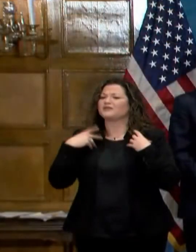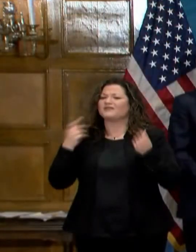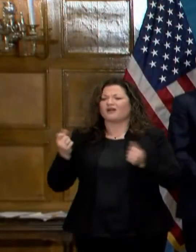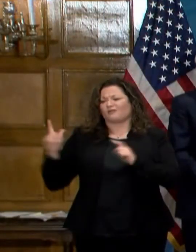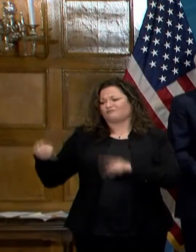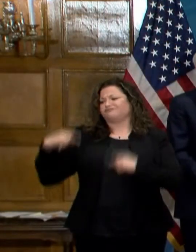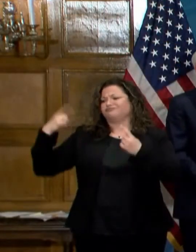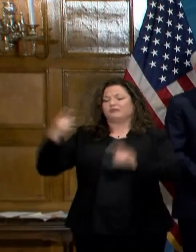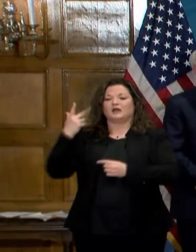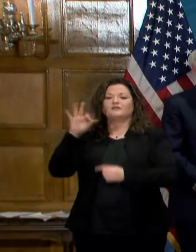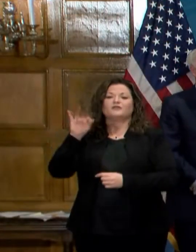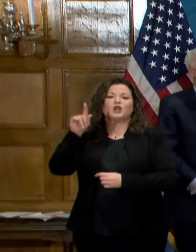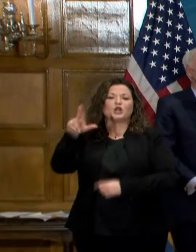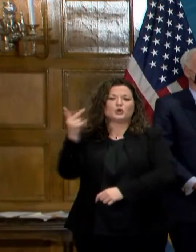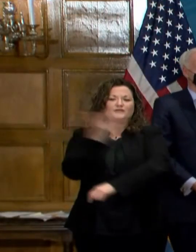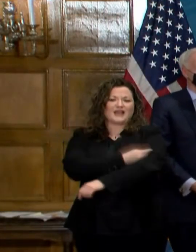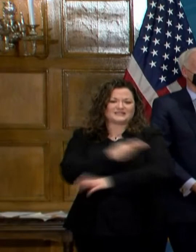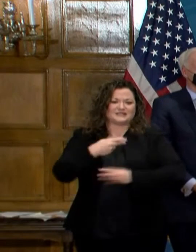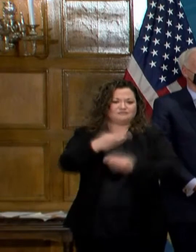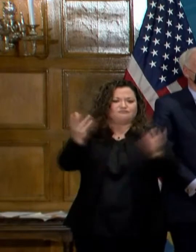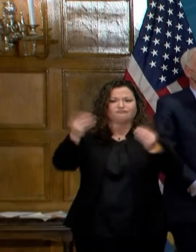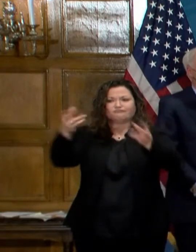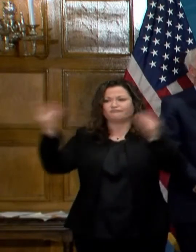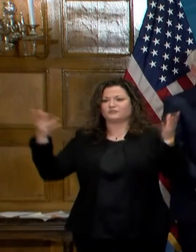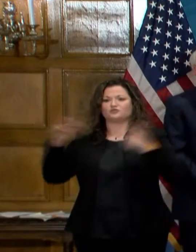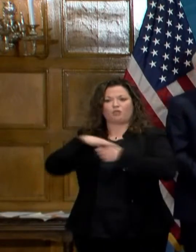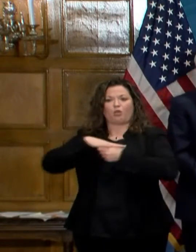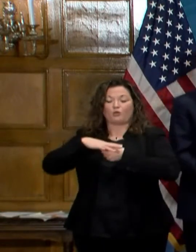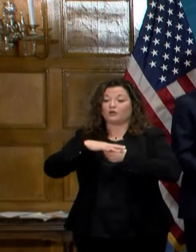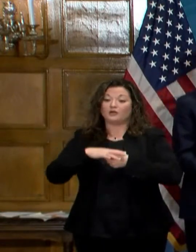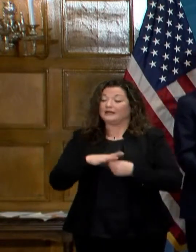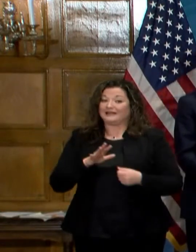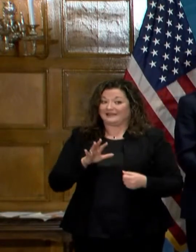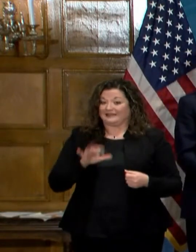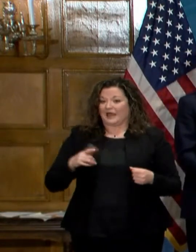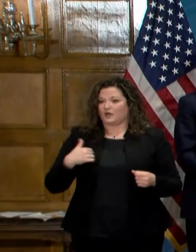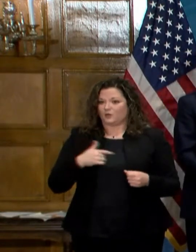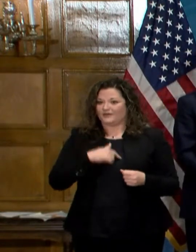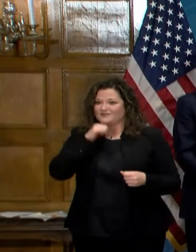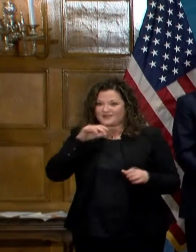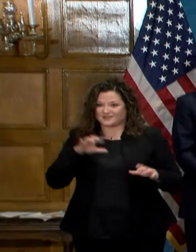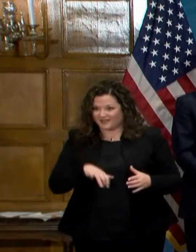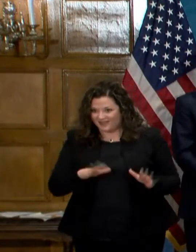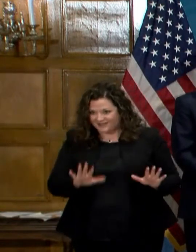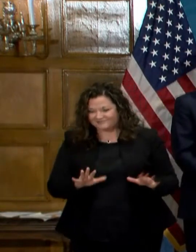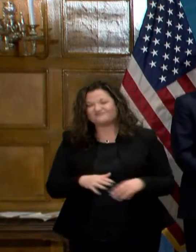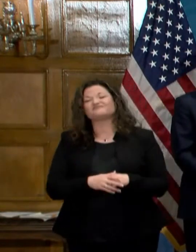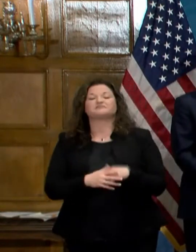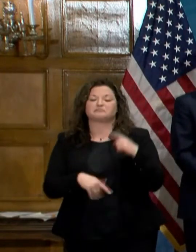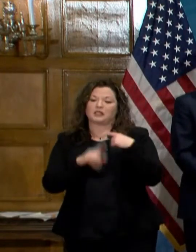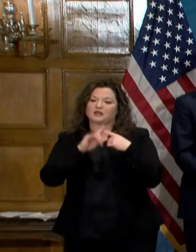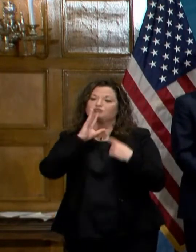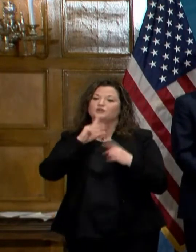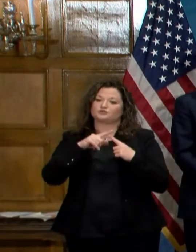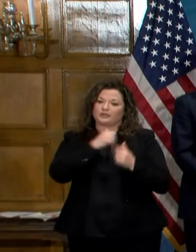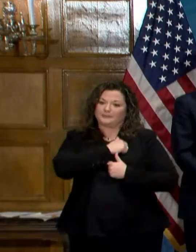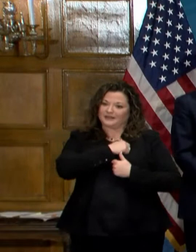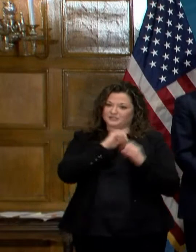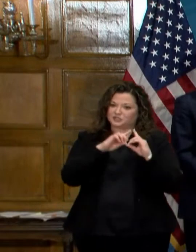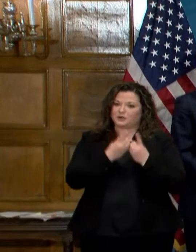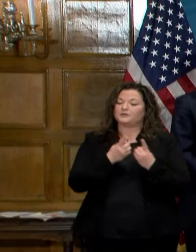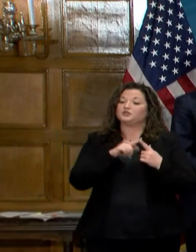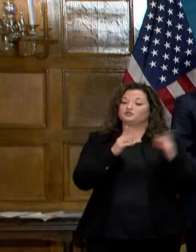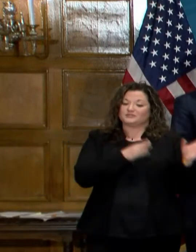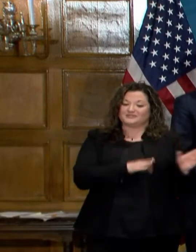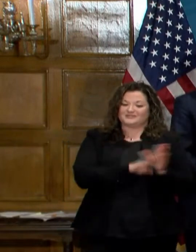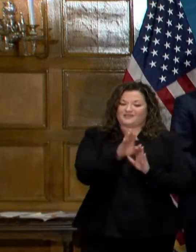vaccinations and getting out there with their local health units. We haven't done that. We're also talking with the military department to be able to put together